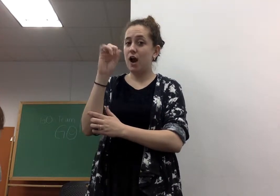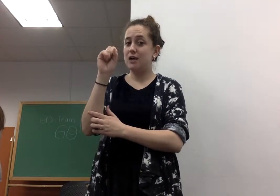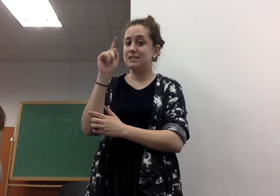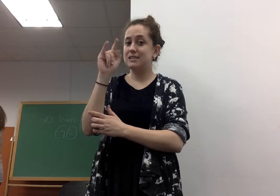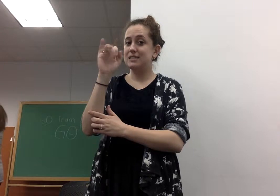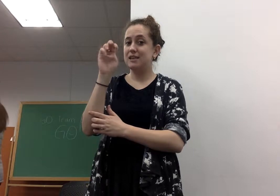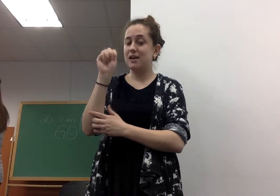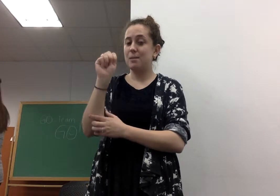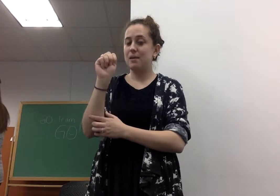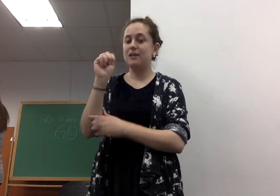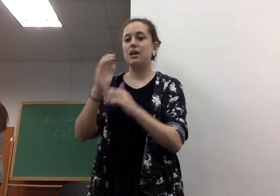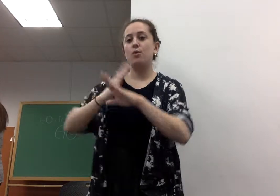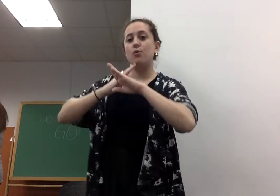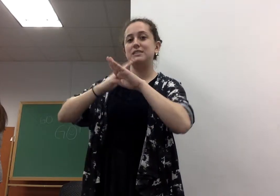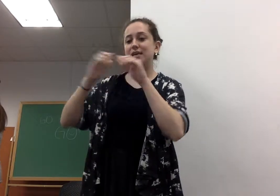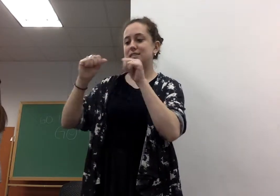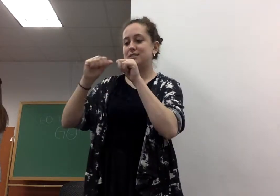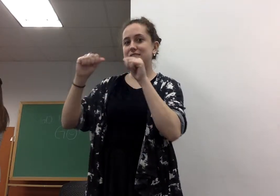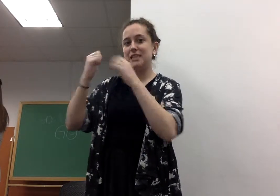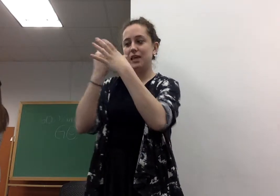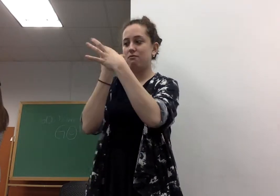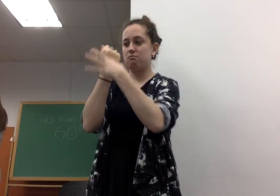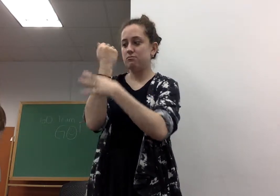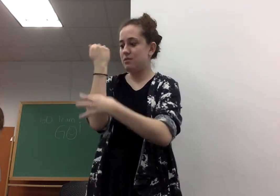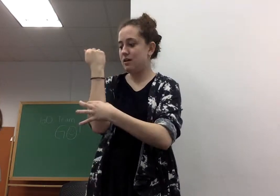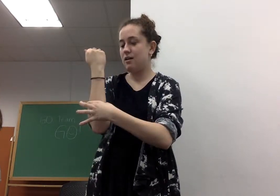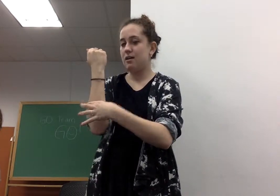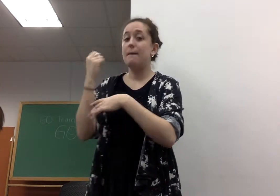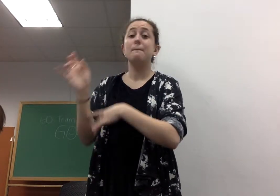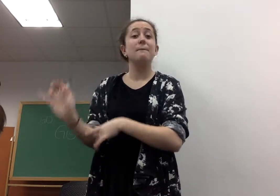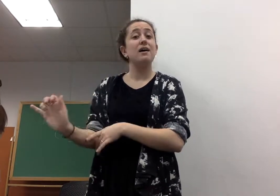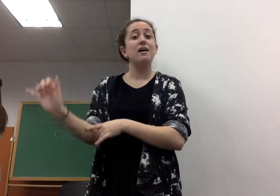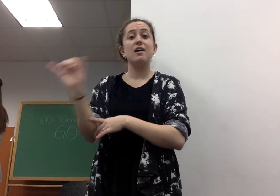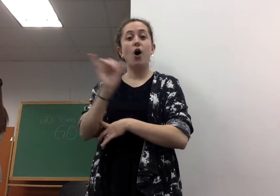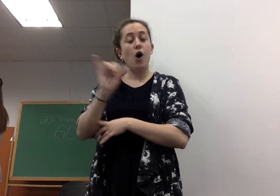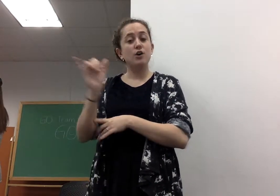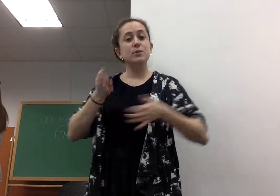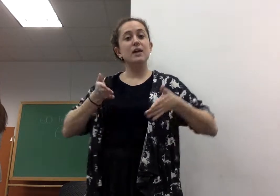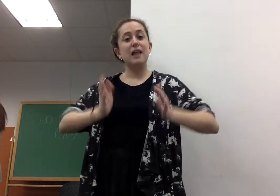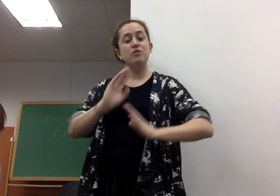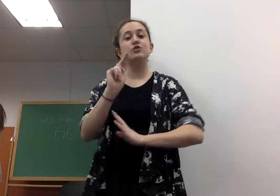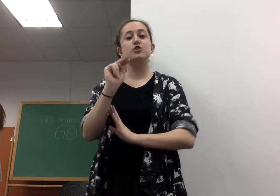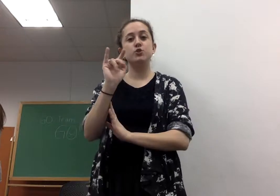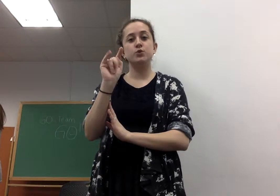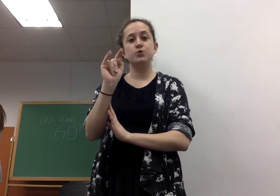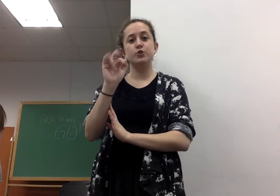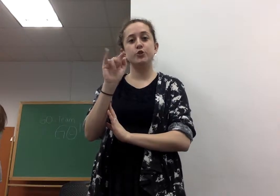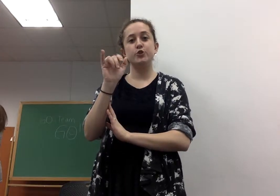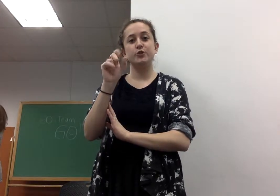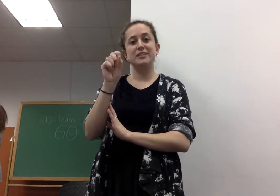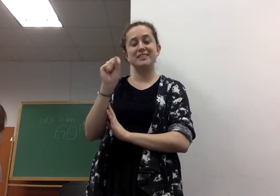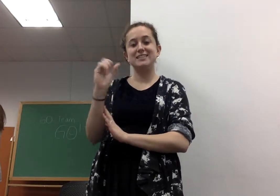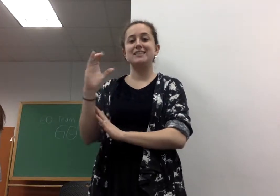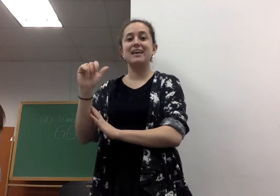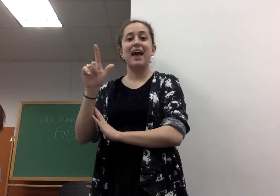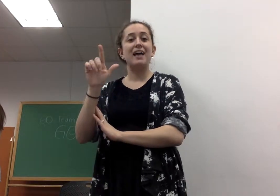that not only protects and supports, but it's also going to allow nutrients and calcium and other repair needed material to get to